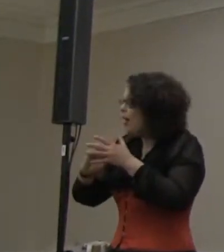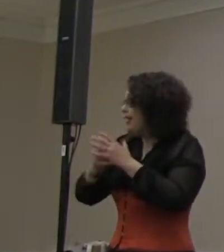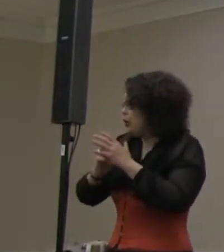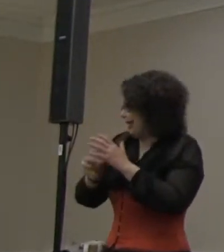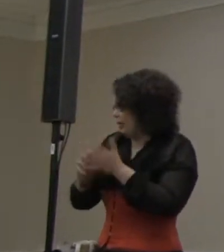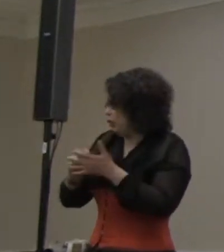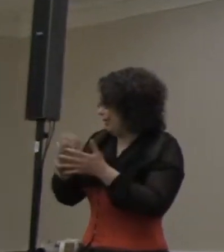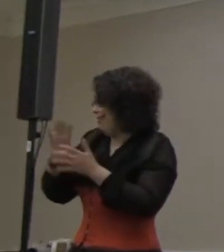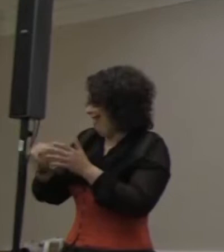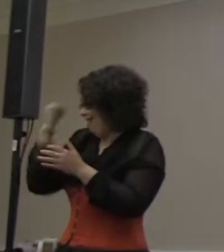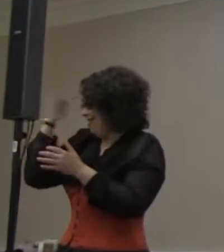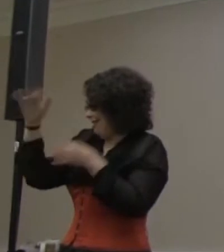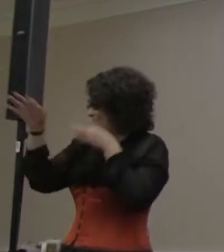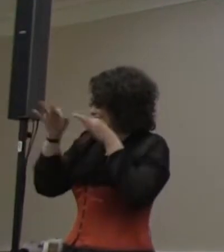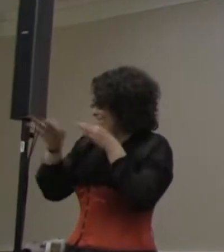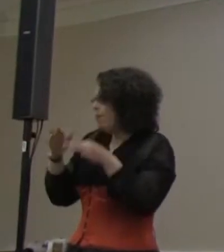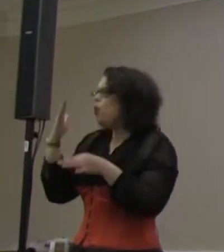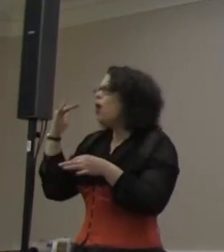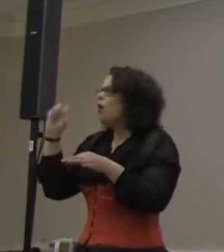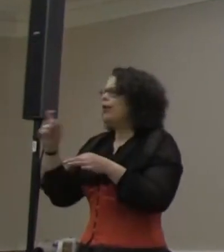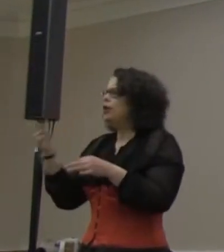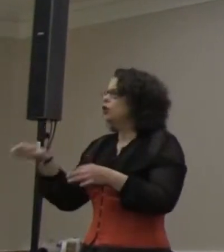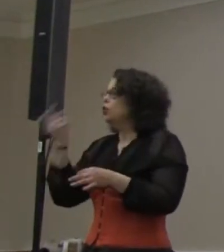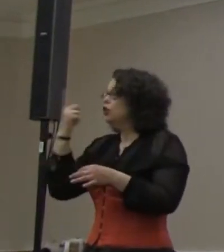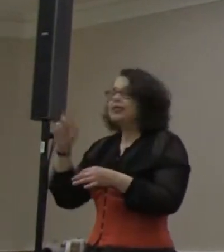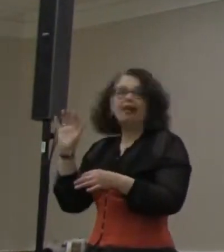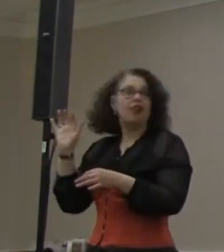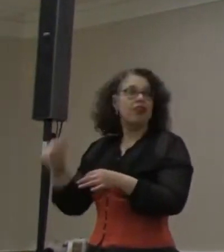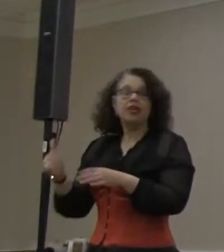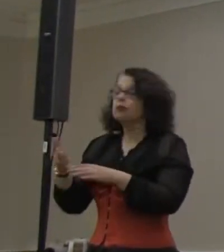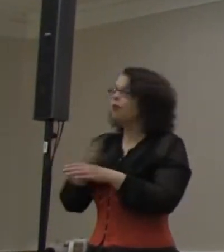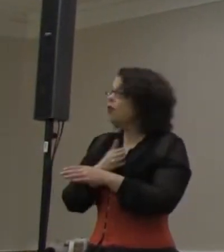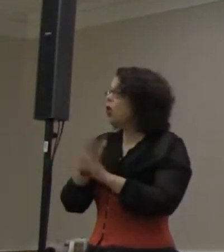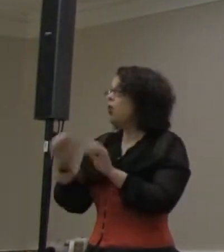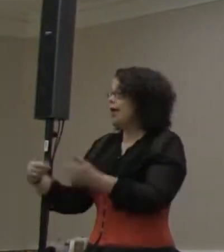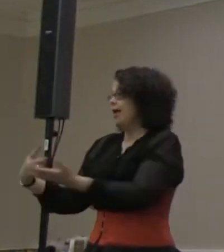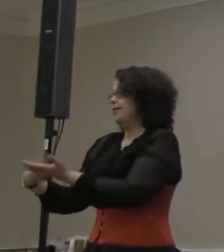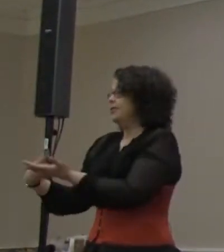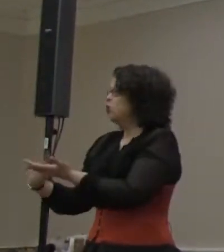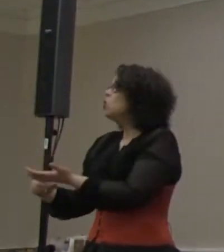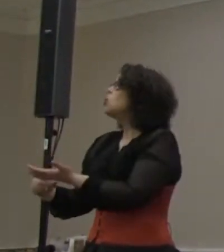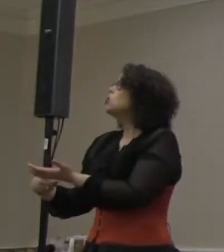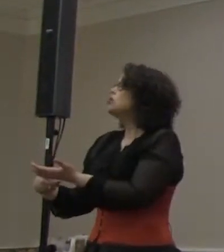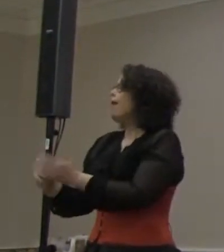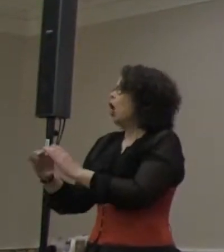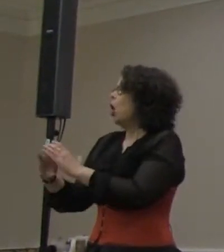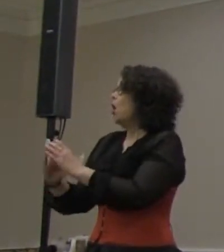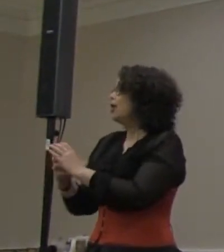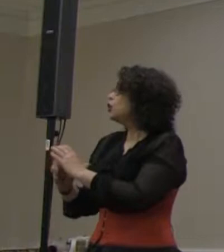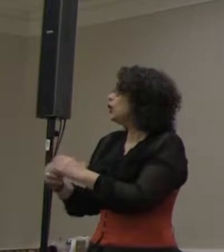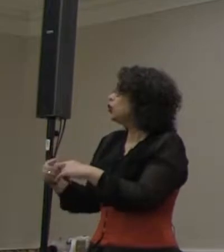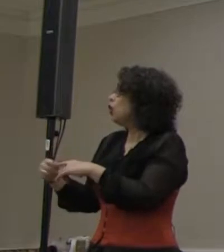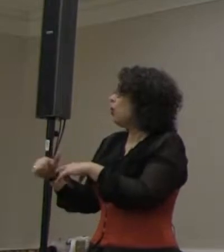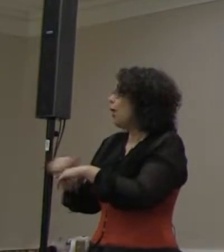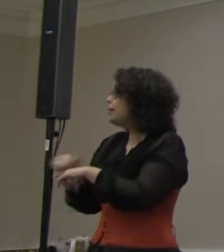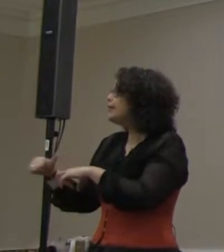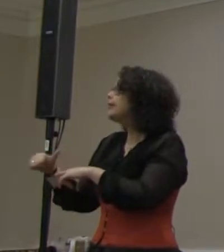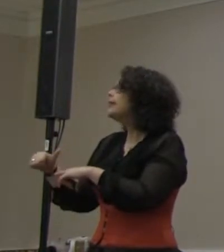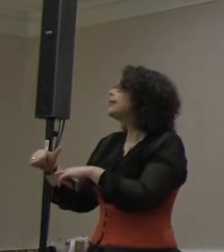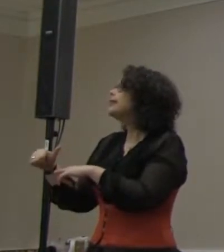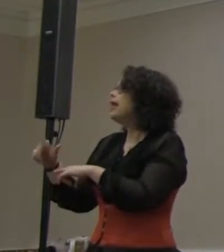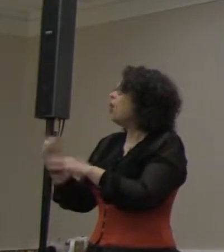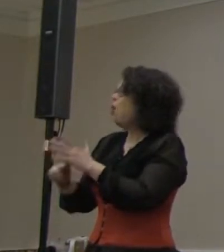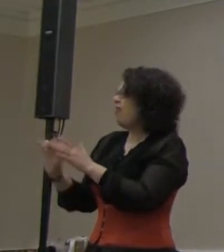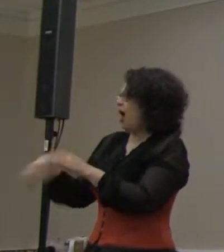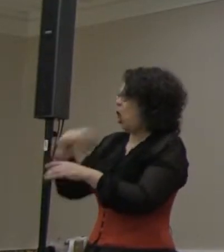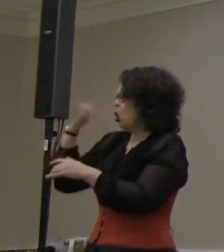intersectionality, because we need to understand this before we talk about intersectional practices and what it